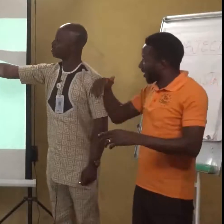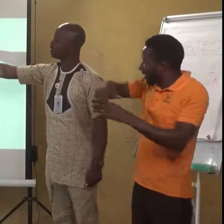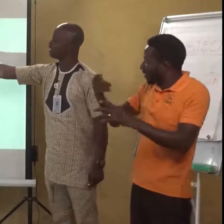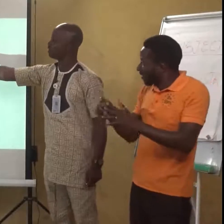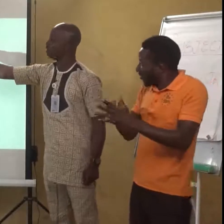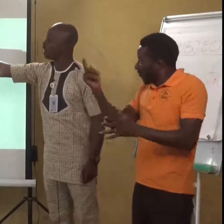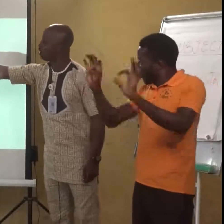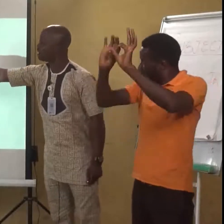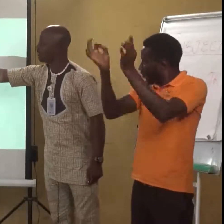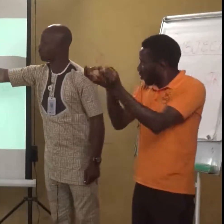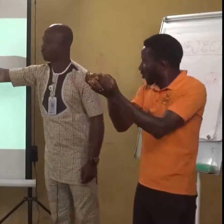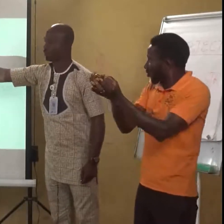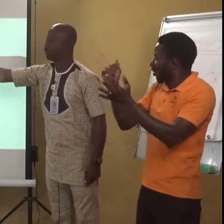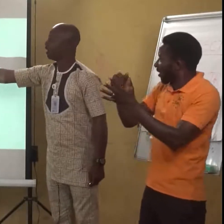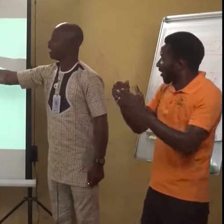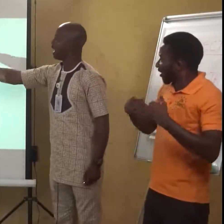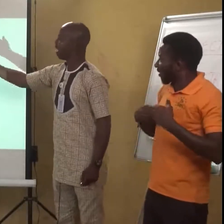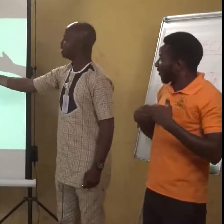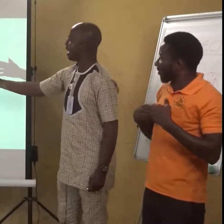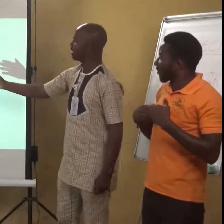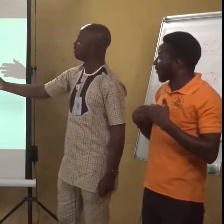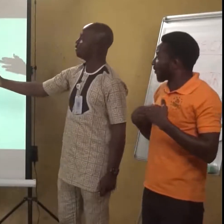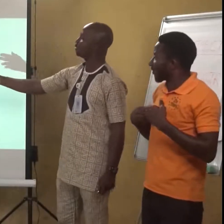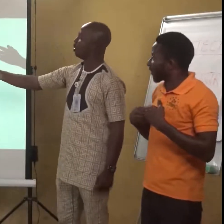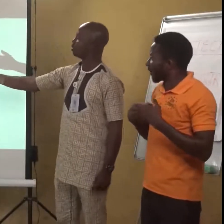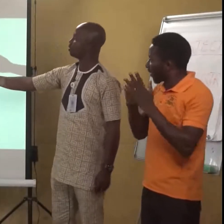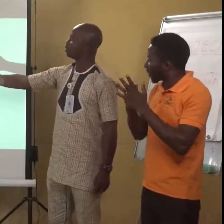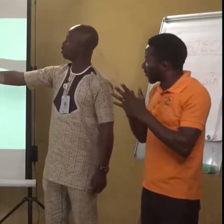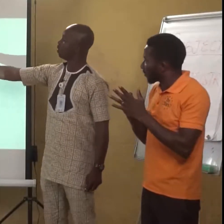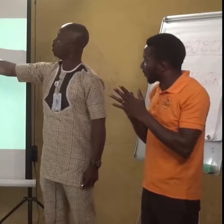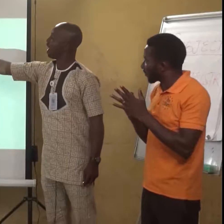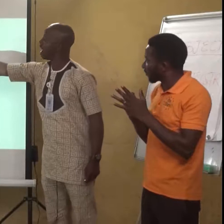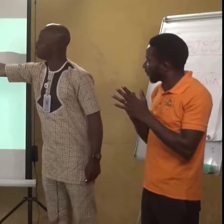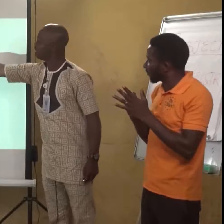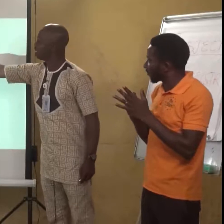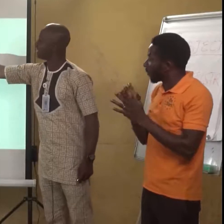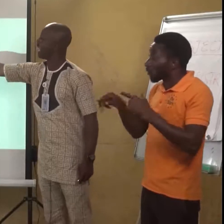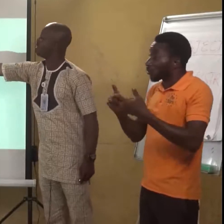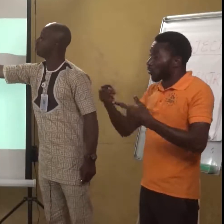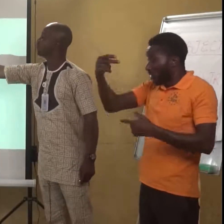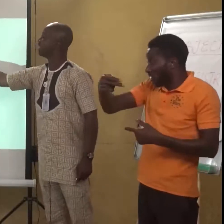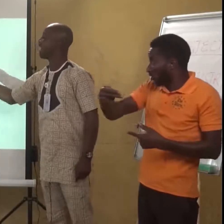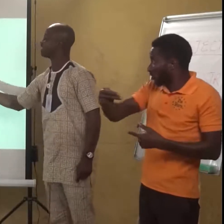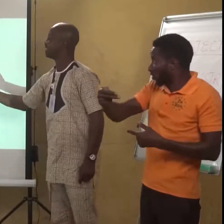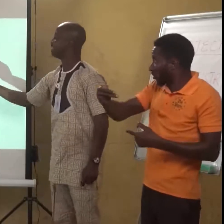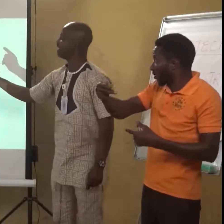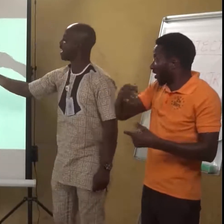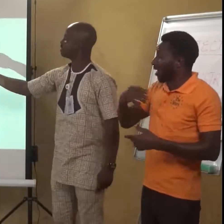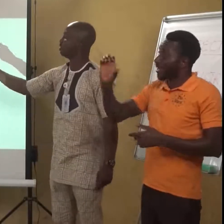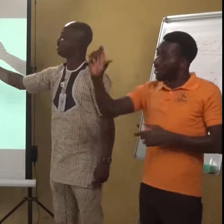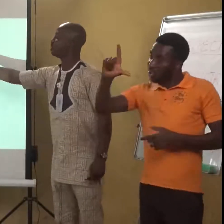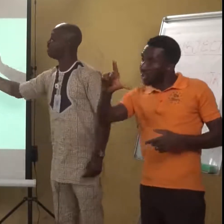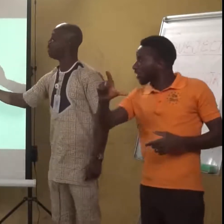has oxidation number of 0. And if it goes to hydrogen in hydrochloric acid, it